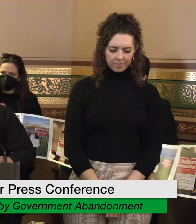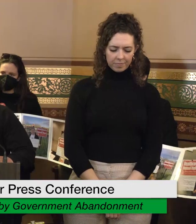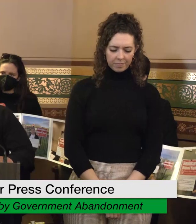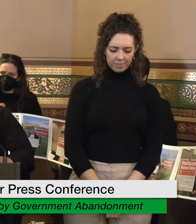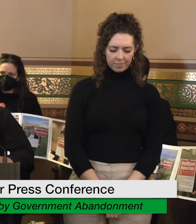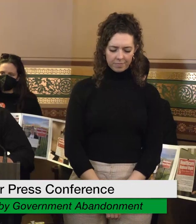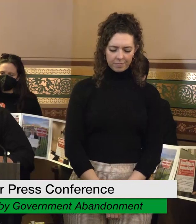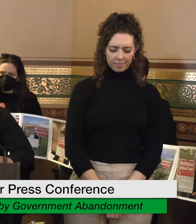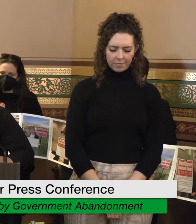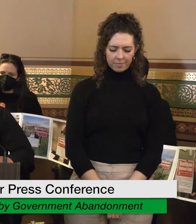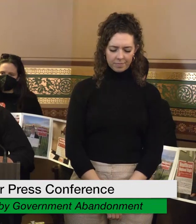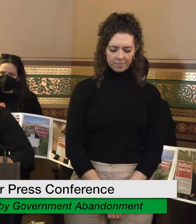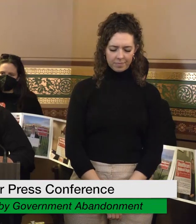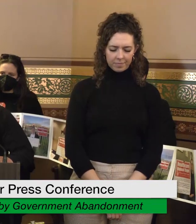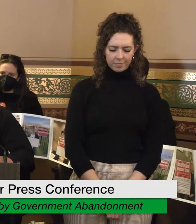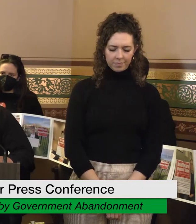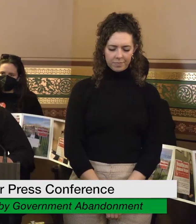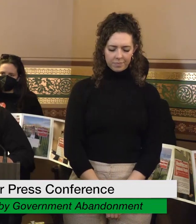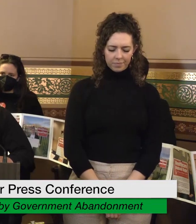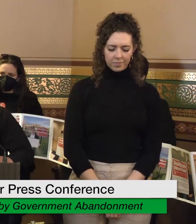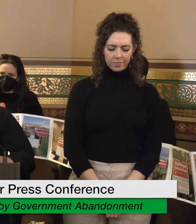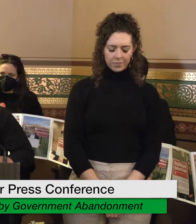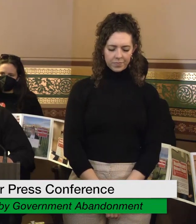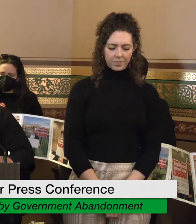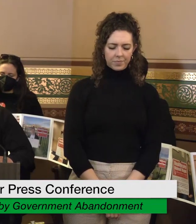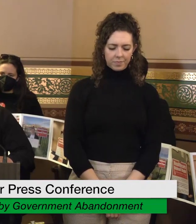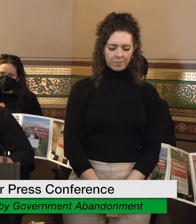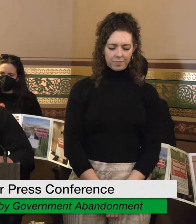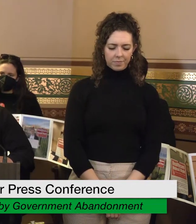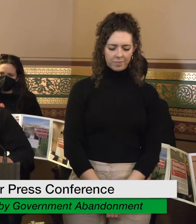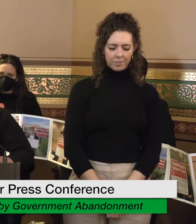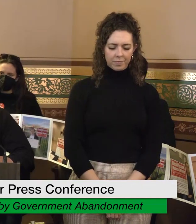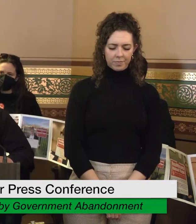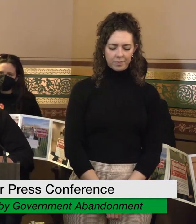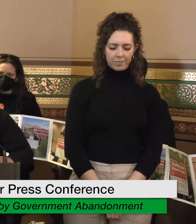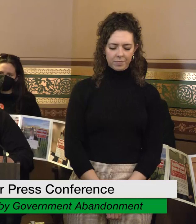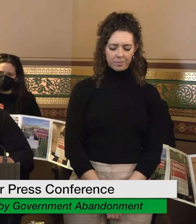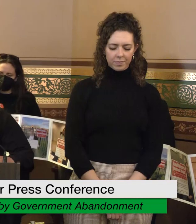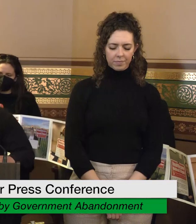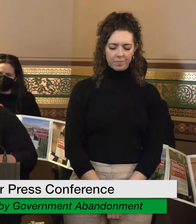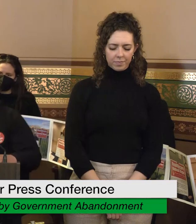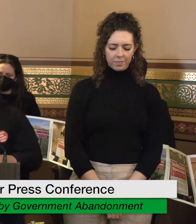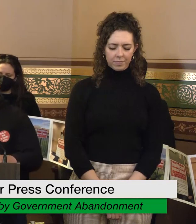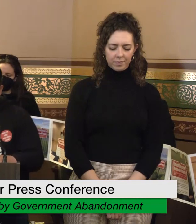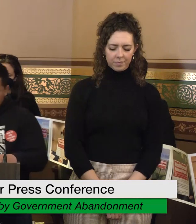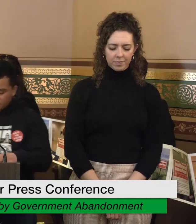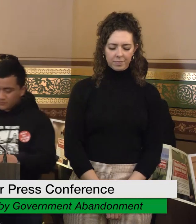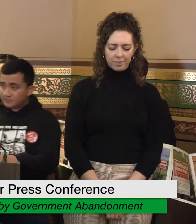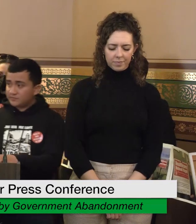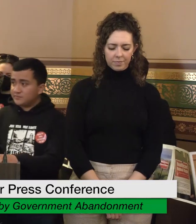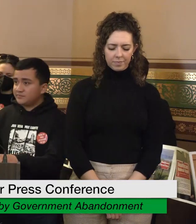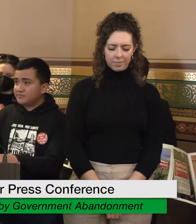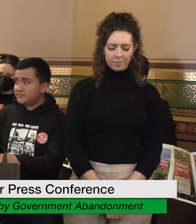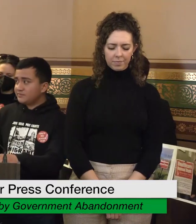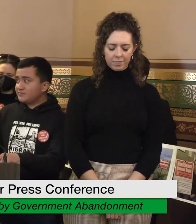porque merecemos tener acceso a las becas y precios estatales para así continuar con nuestros sueños.